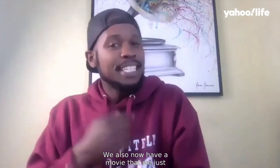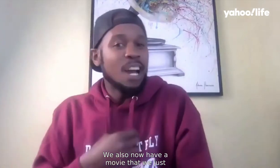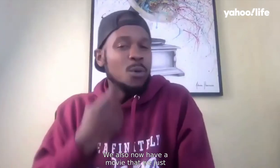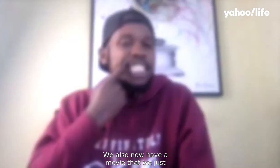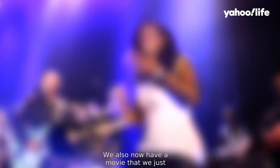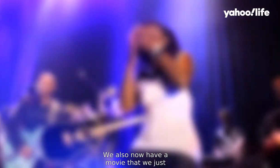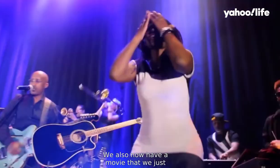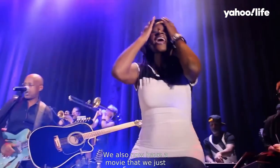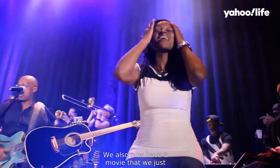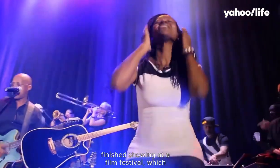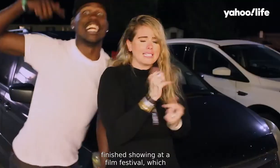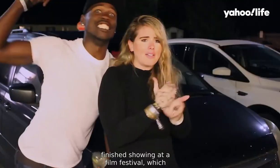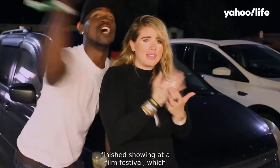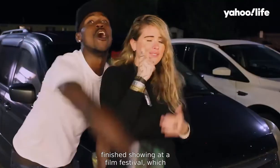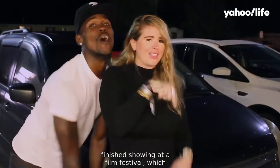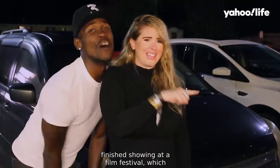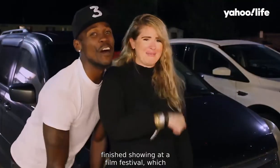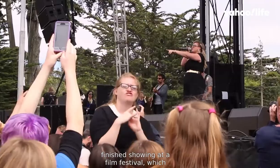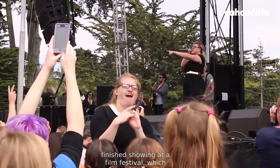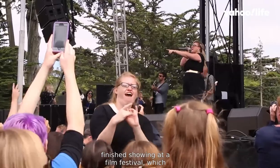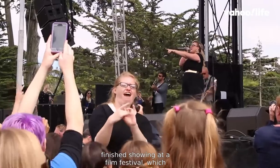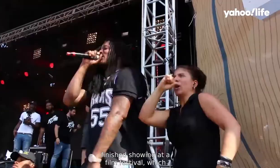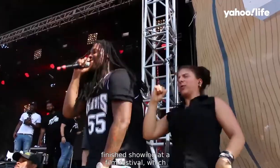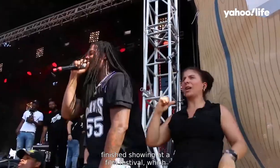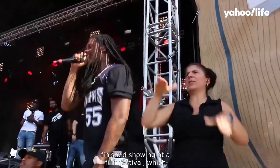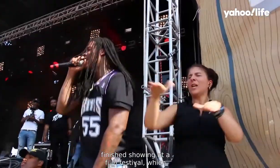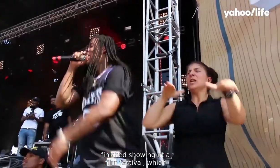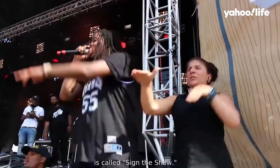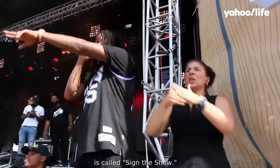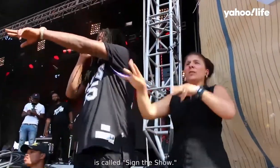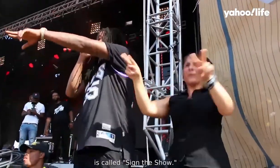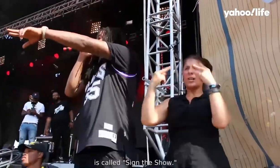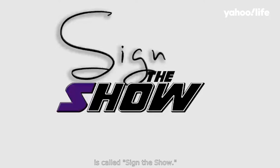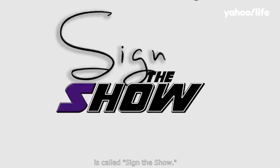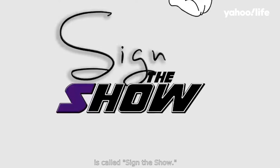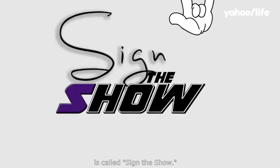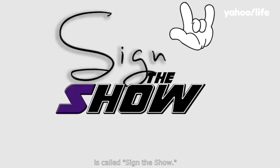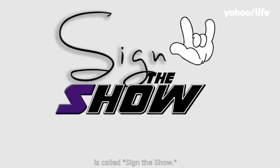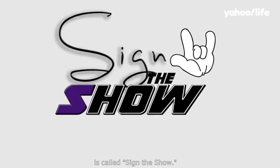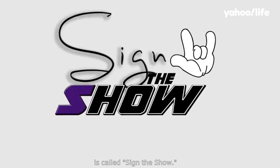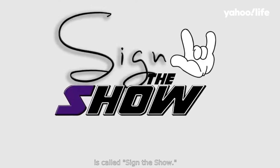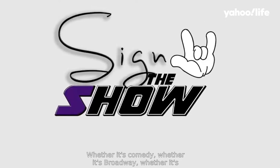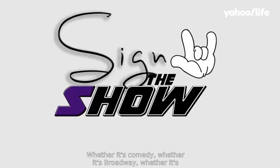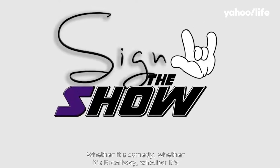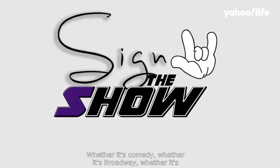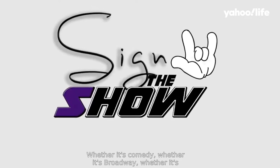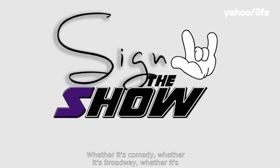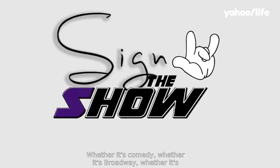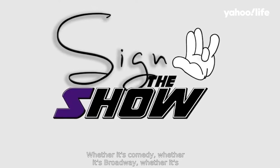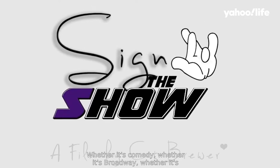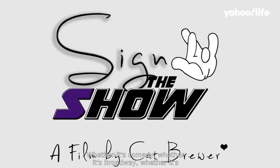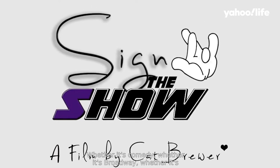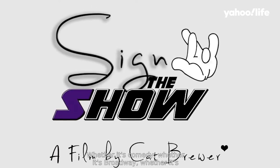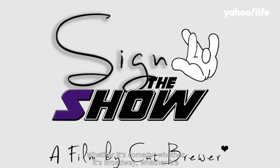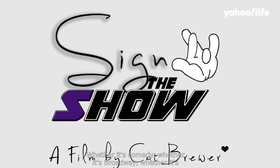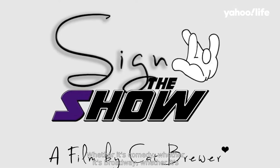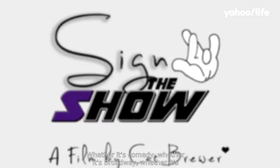we just finished showing at a film festival, which is called Sign the Show. Whether it's comedy, whether it's